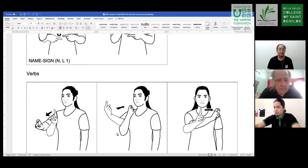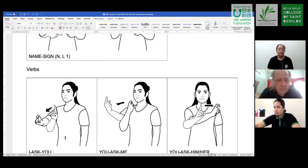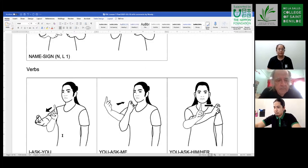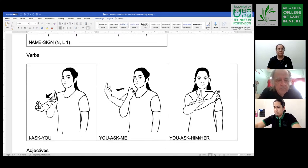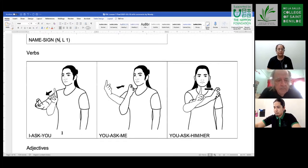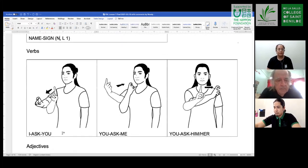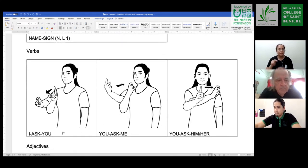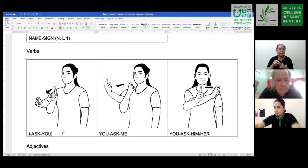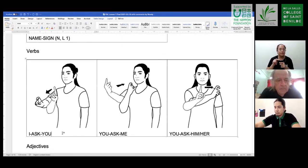Mm-hmm.